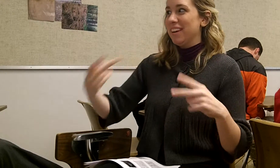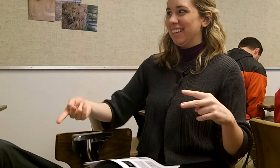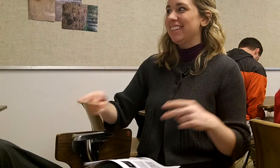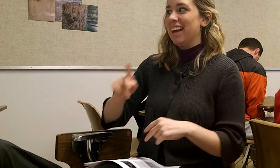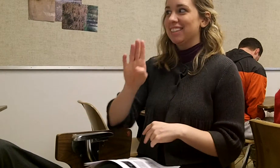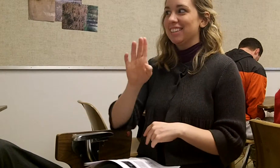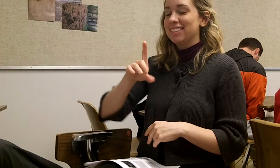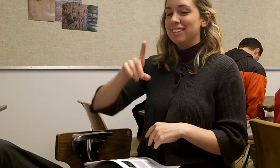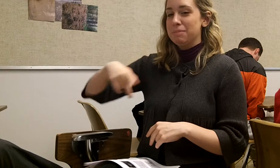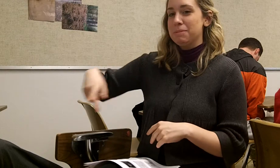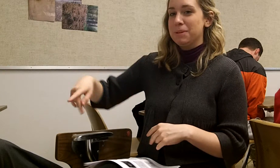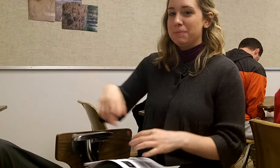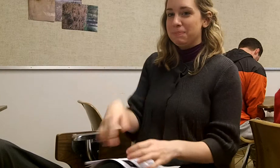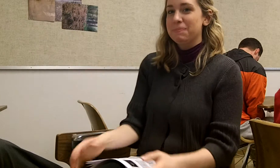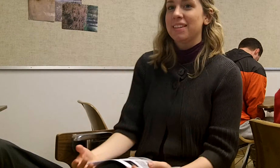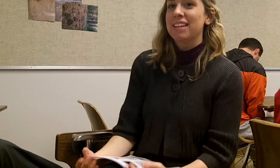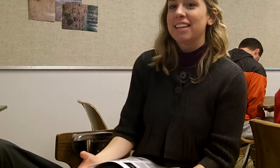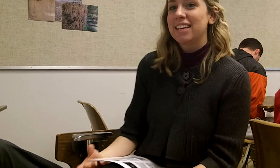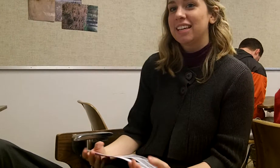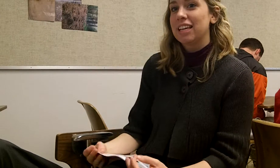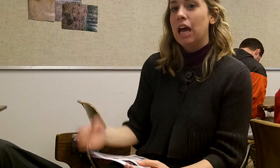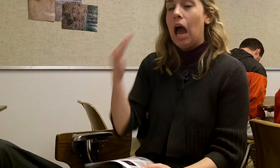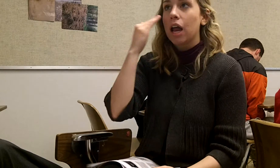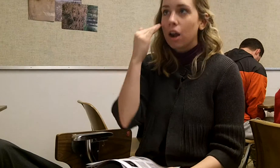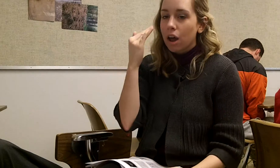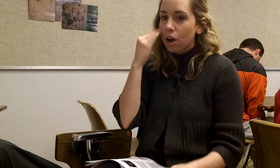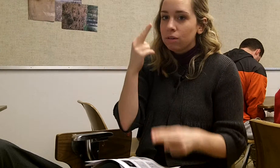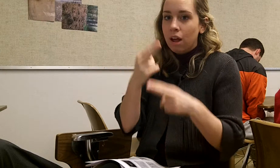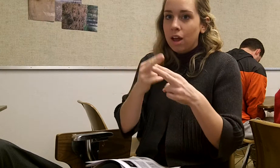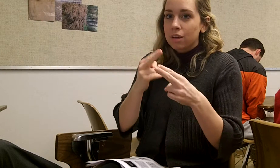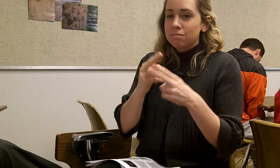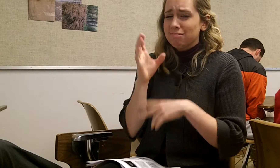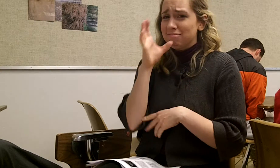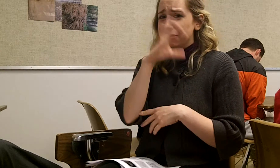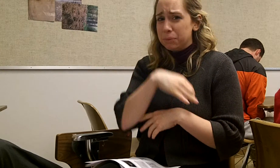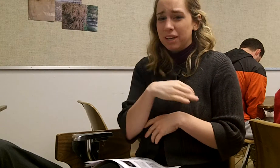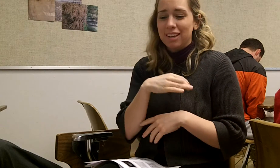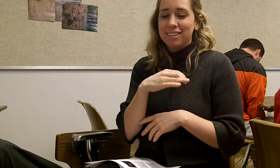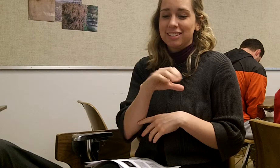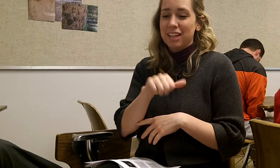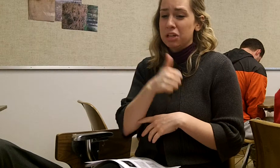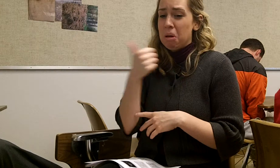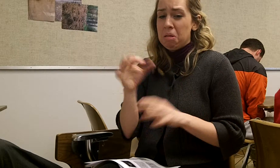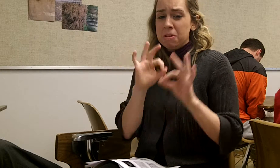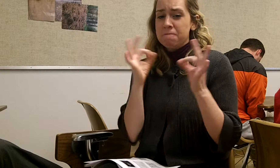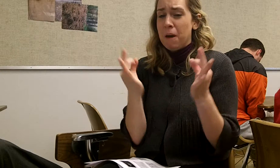version of BMP proteins. I know the names are weird. There's others in this family that I'm not going to focus